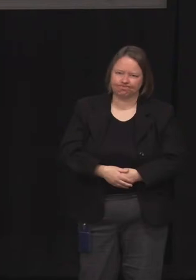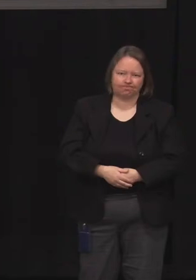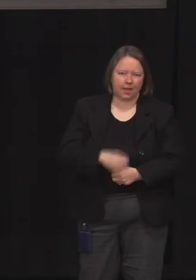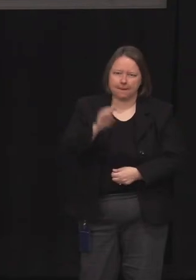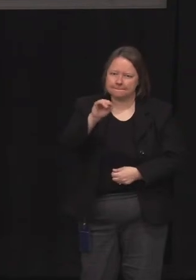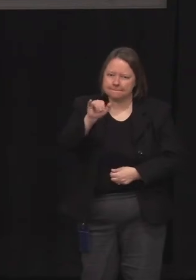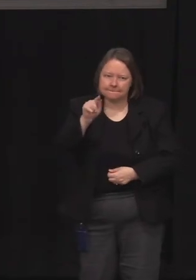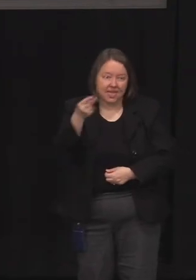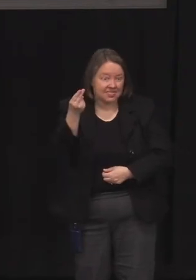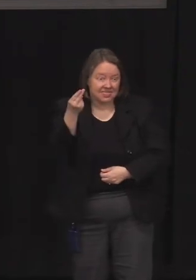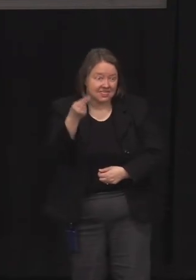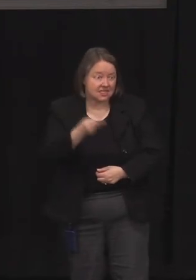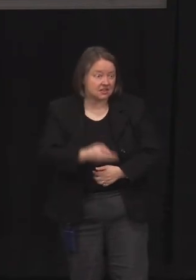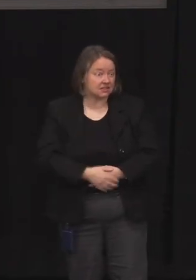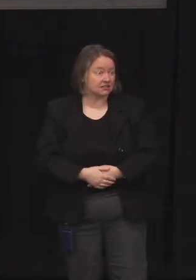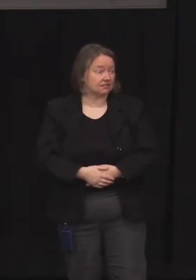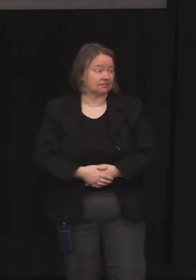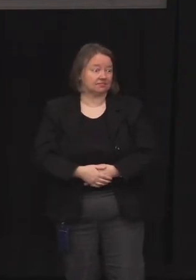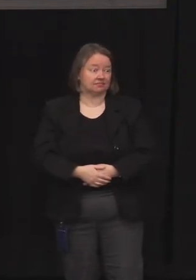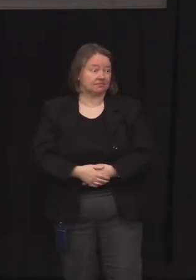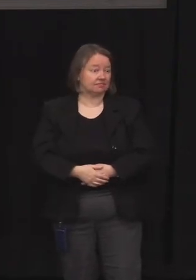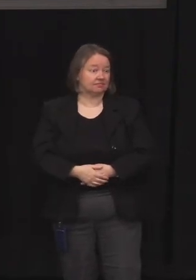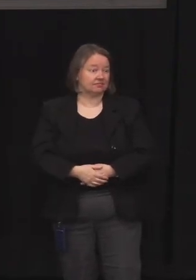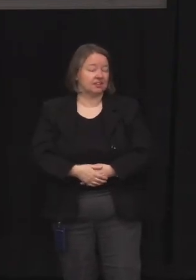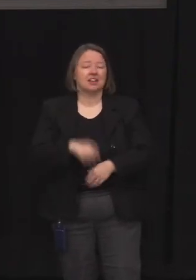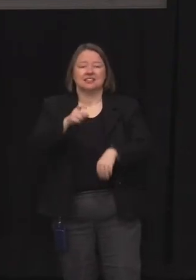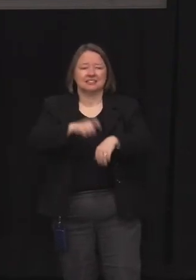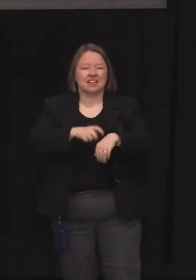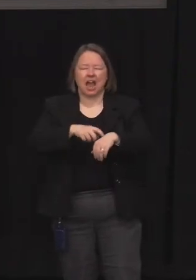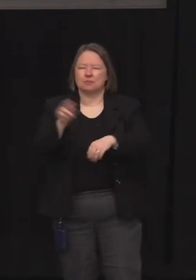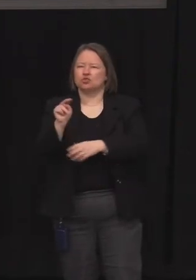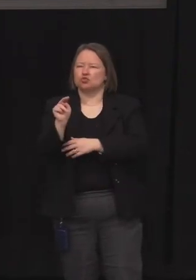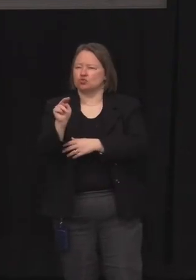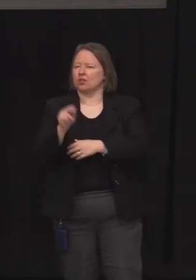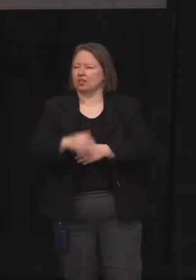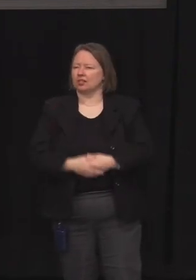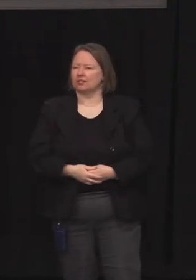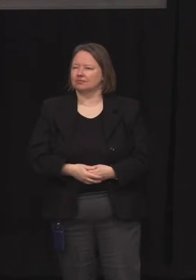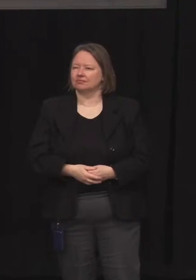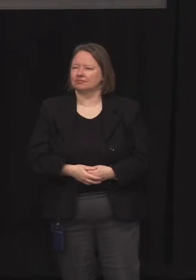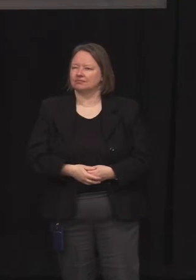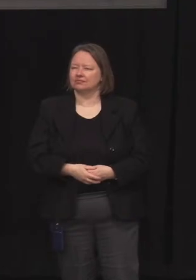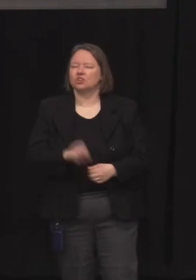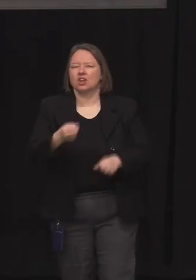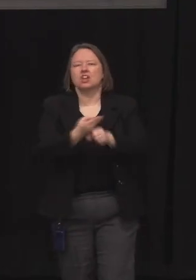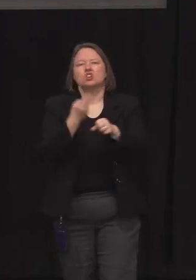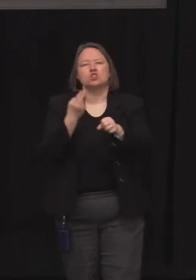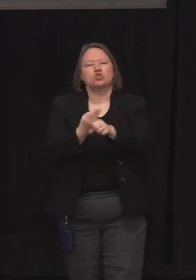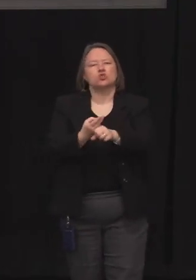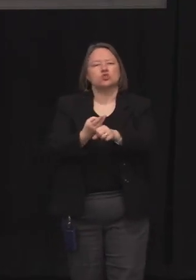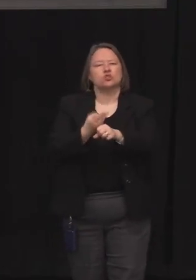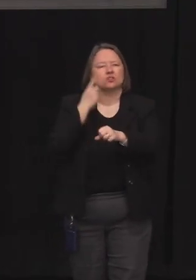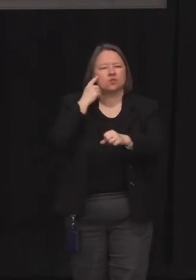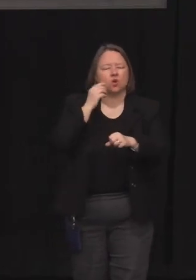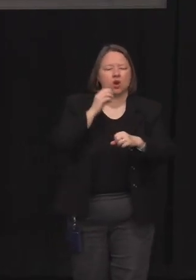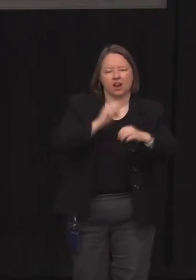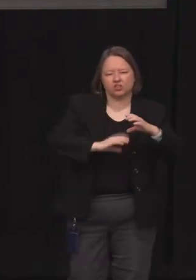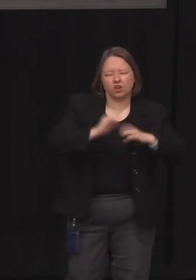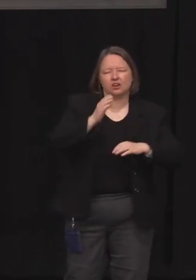myth. And it is a myth because time is neutral. It can be used either constructively